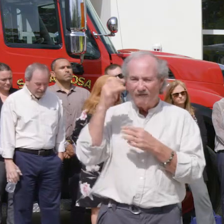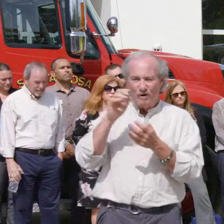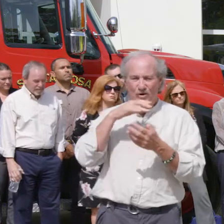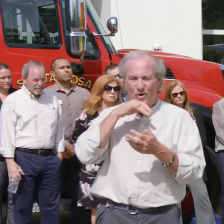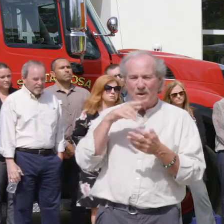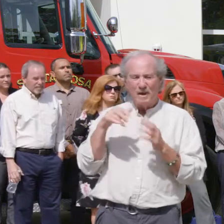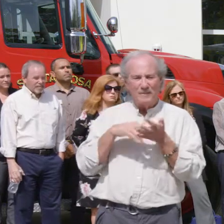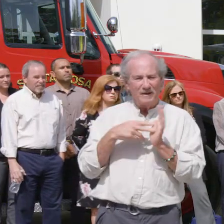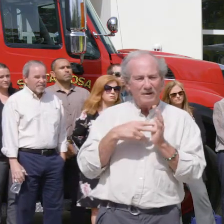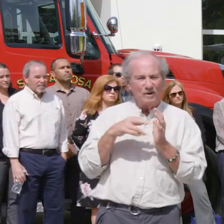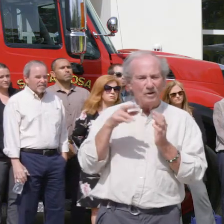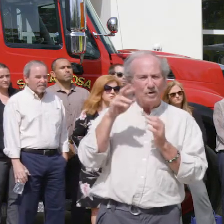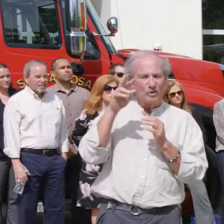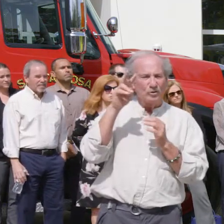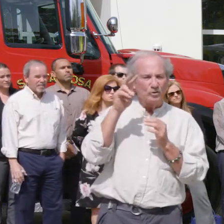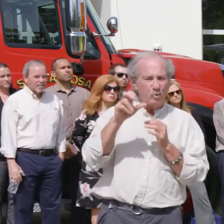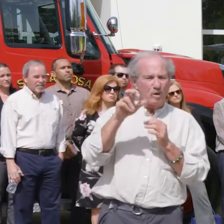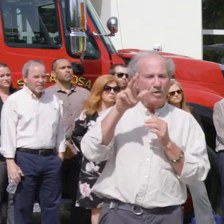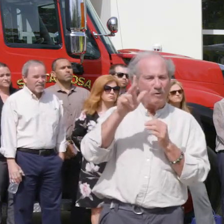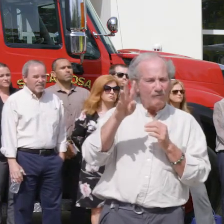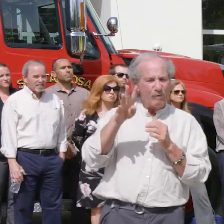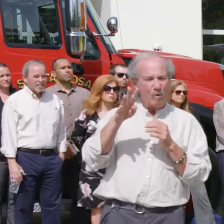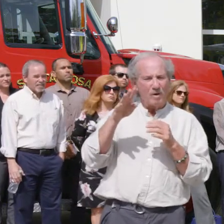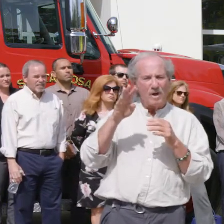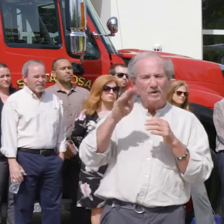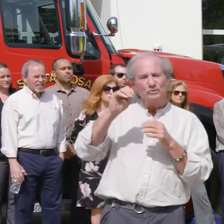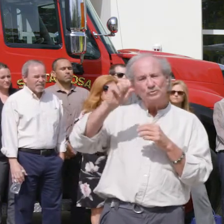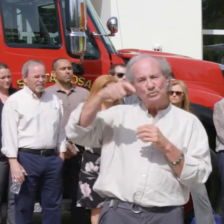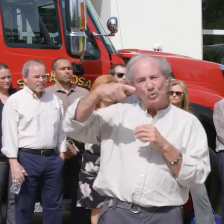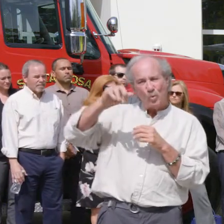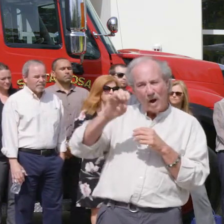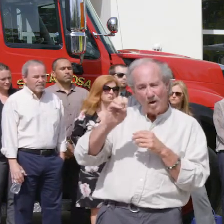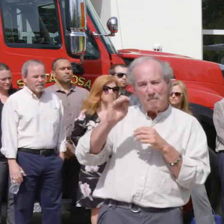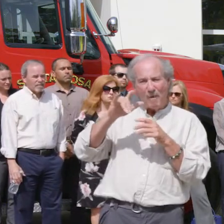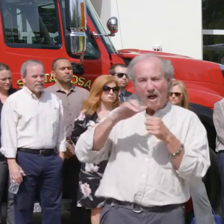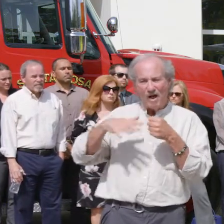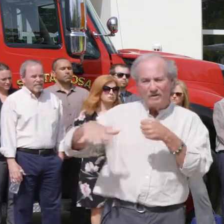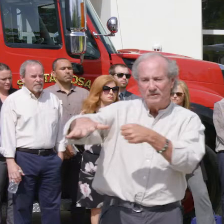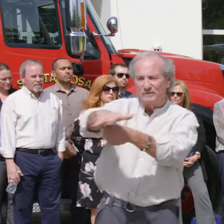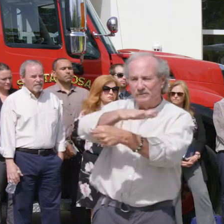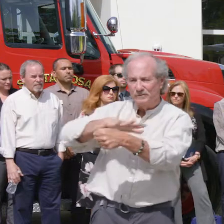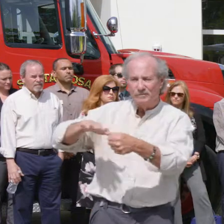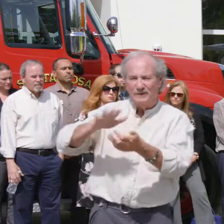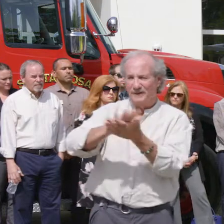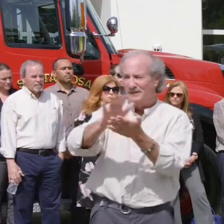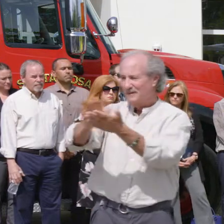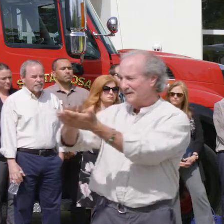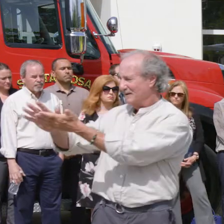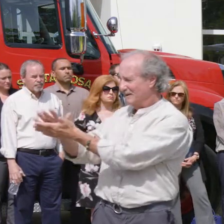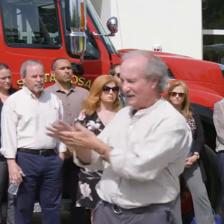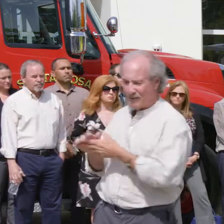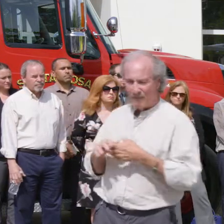nearly 314 square miles of fire area that's been cleared.